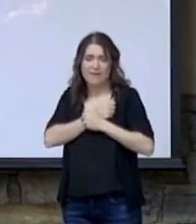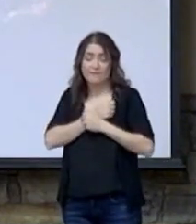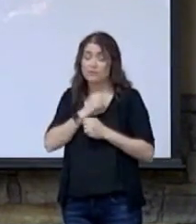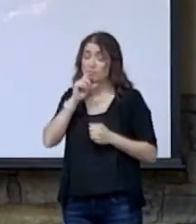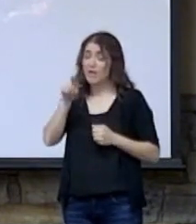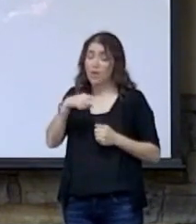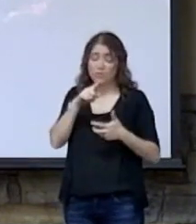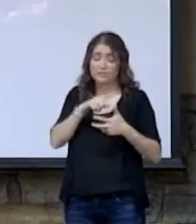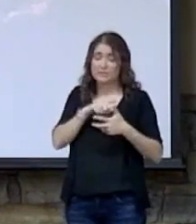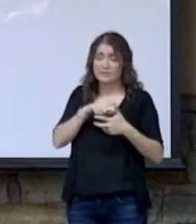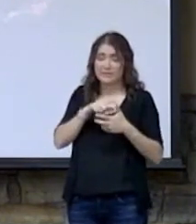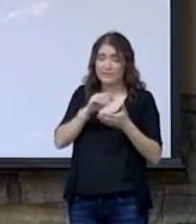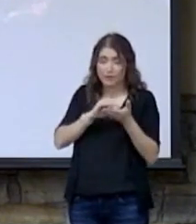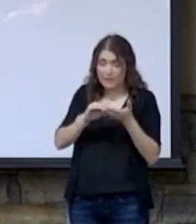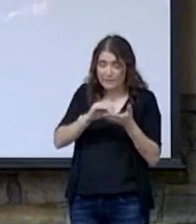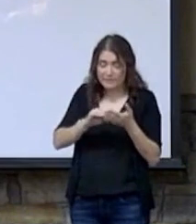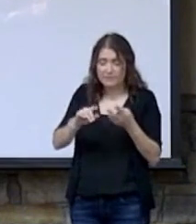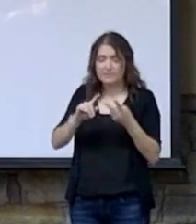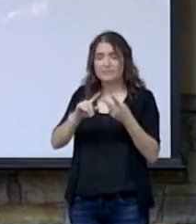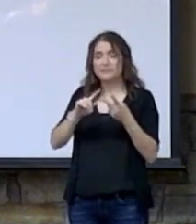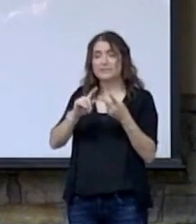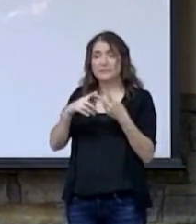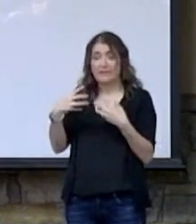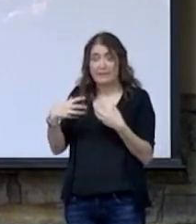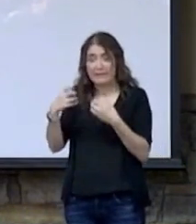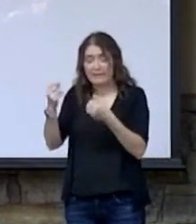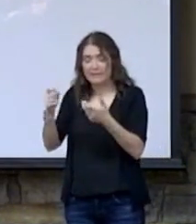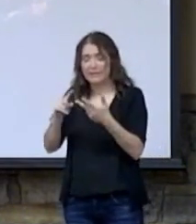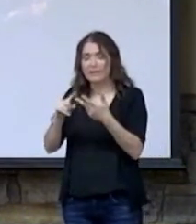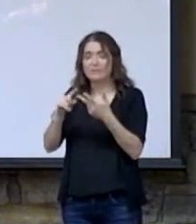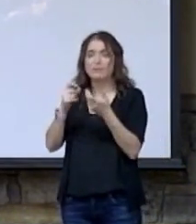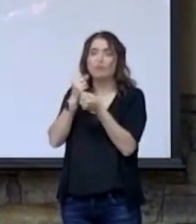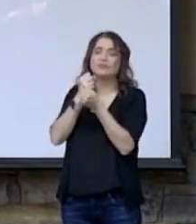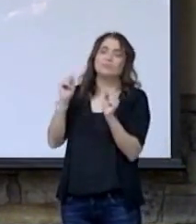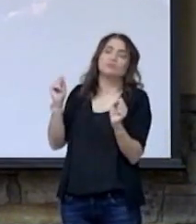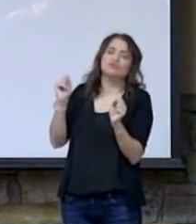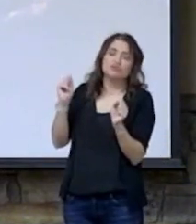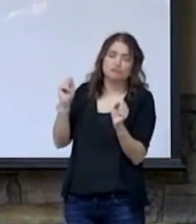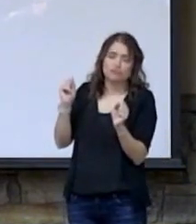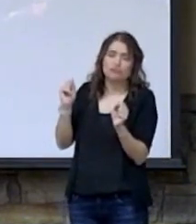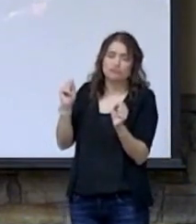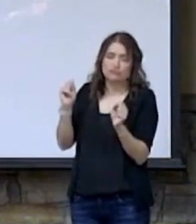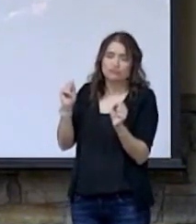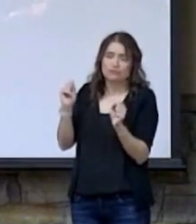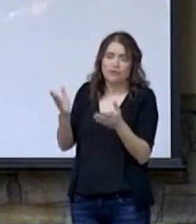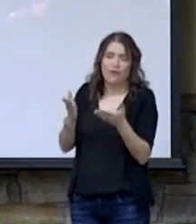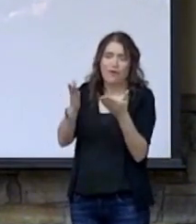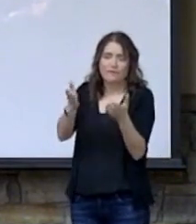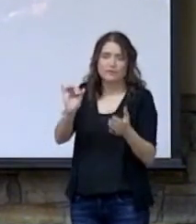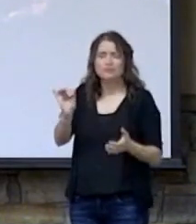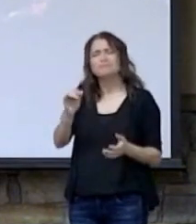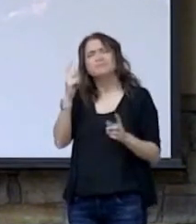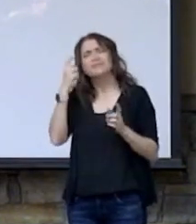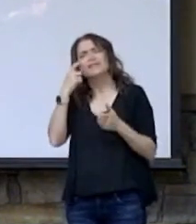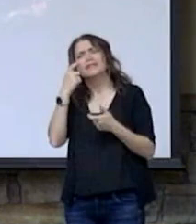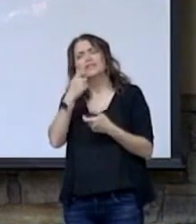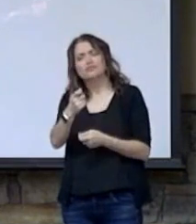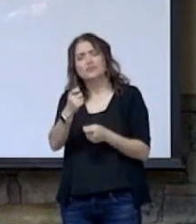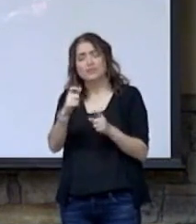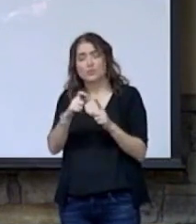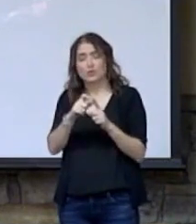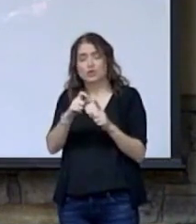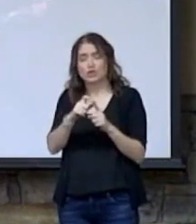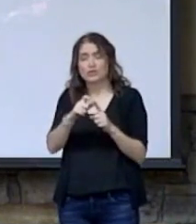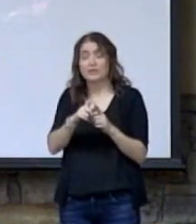just healing. There's also this idea of redemption that comes along. It's kind of an interesting word. The